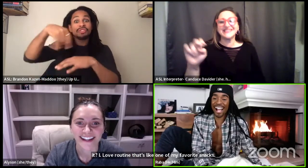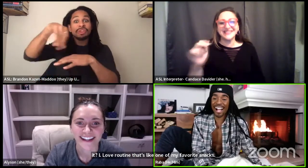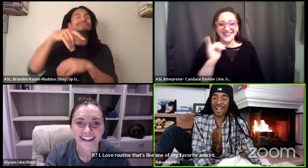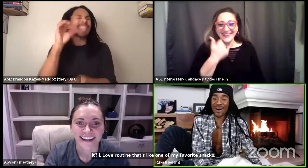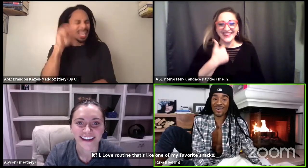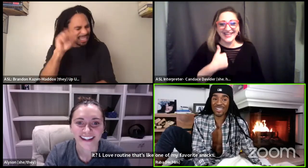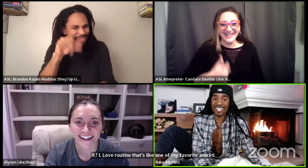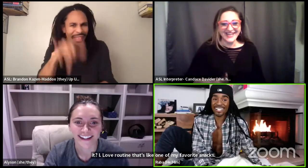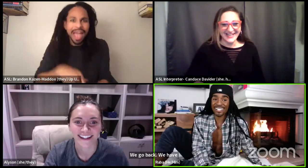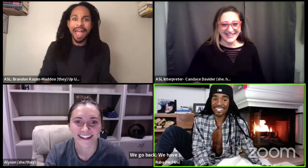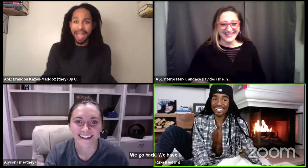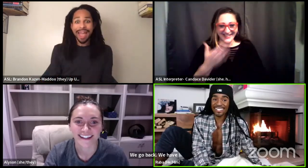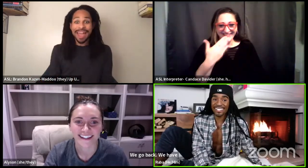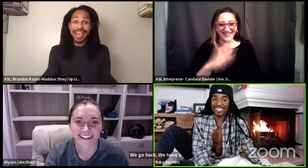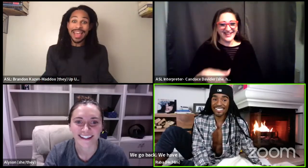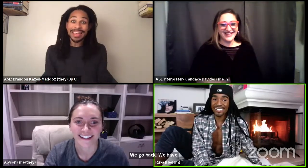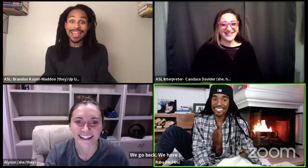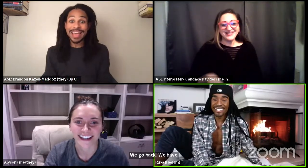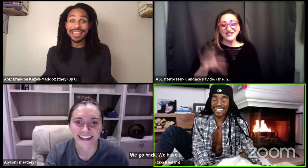have Chicago.